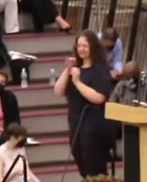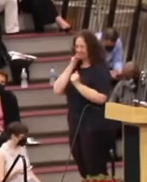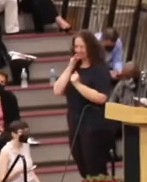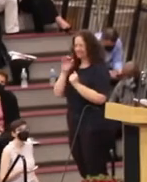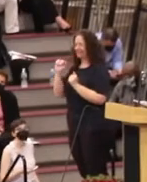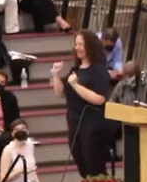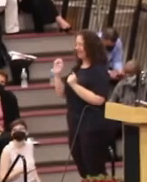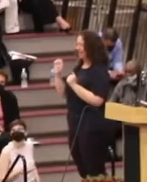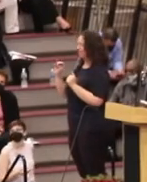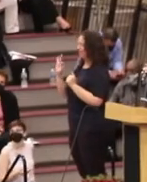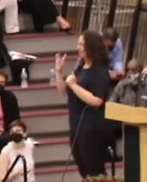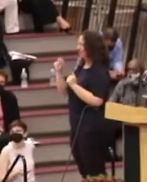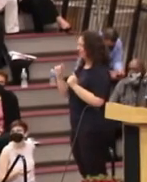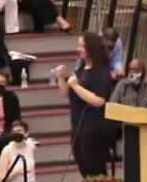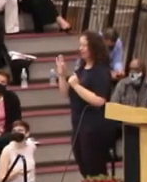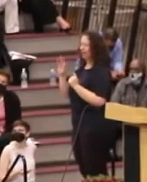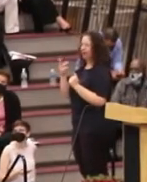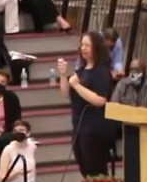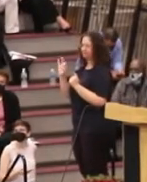Huff.